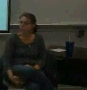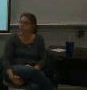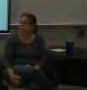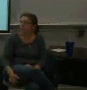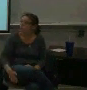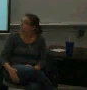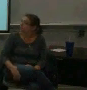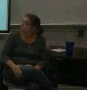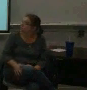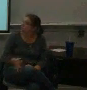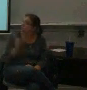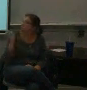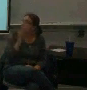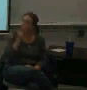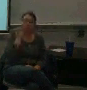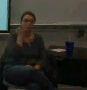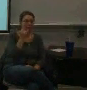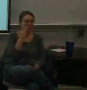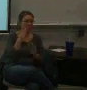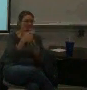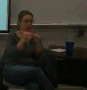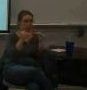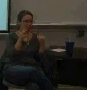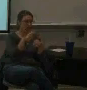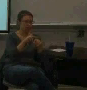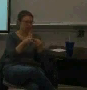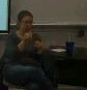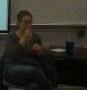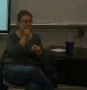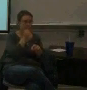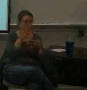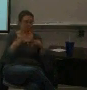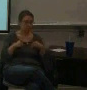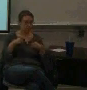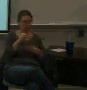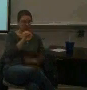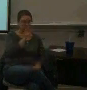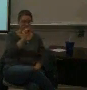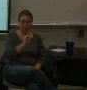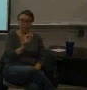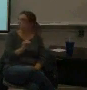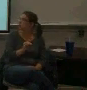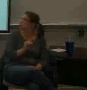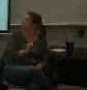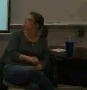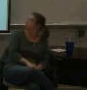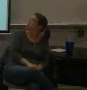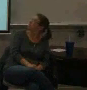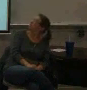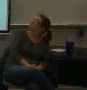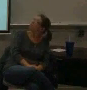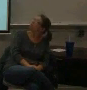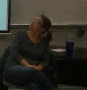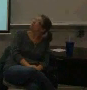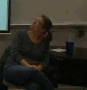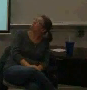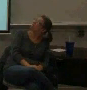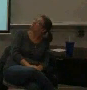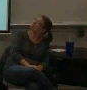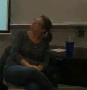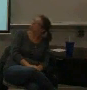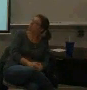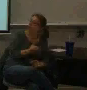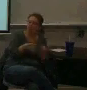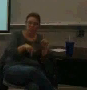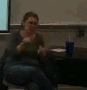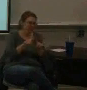And this is just an idea of sort of the upper levels of salinity tolerance in percentages of a variety